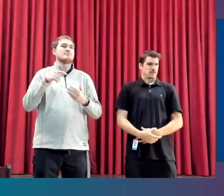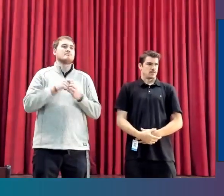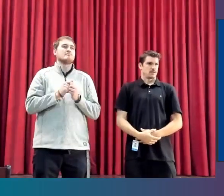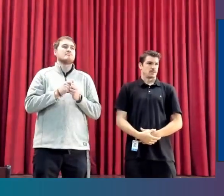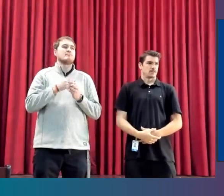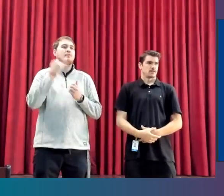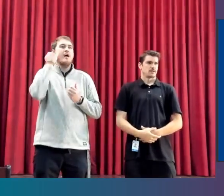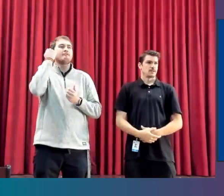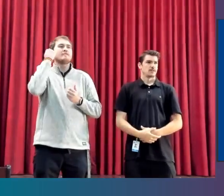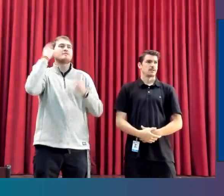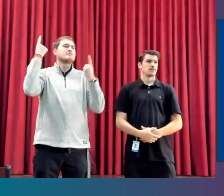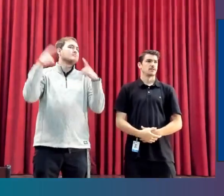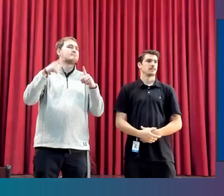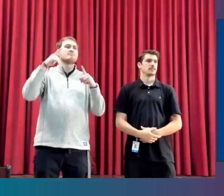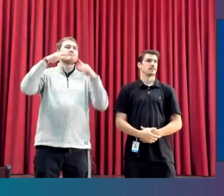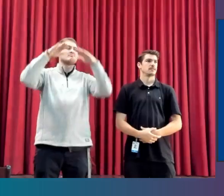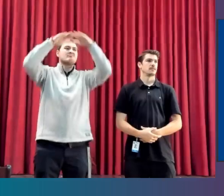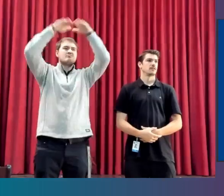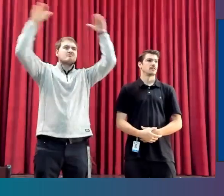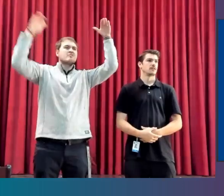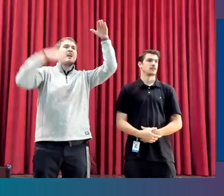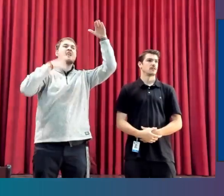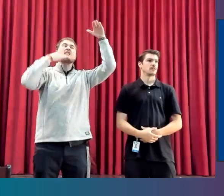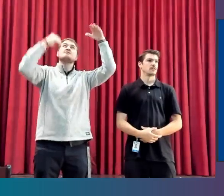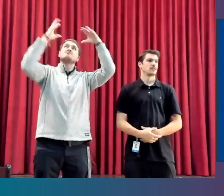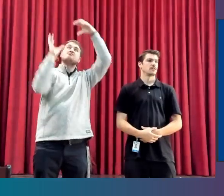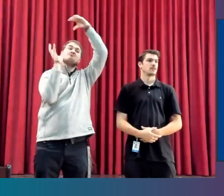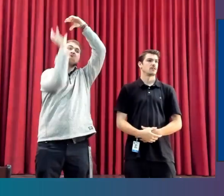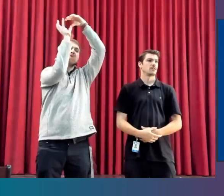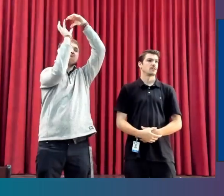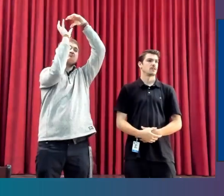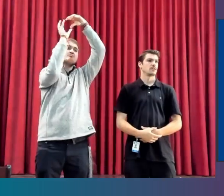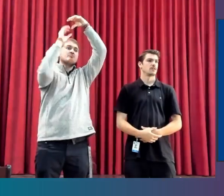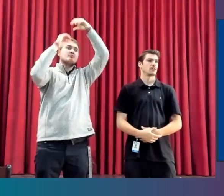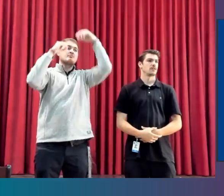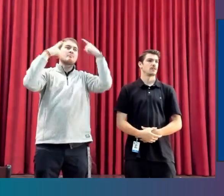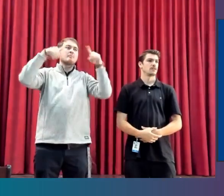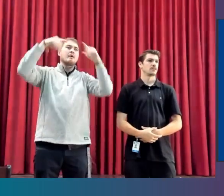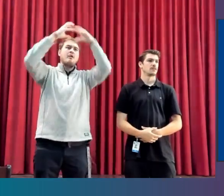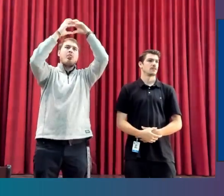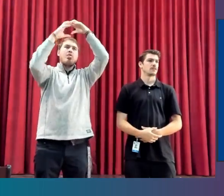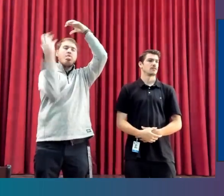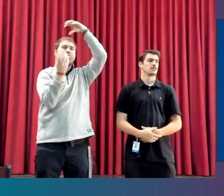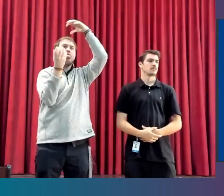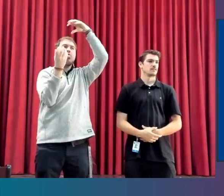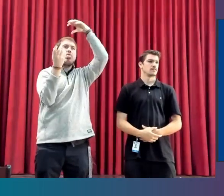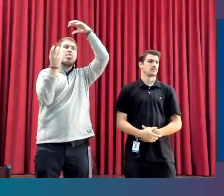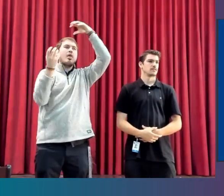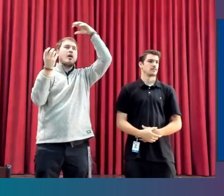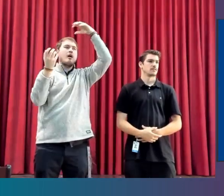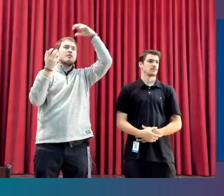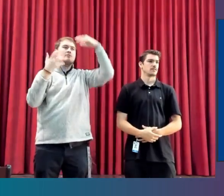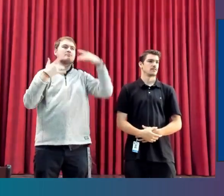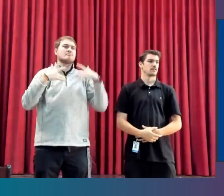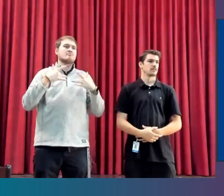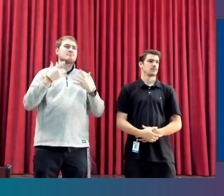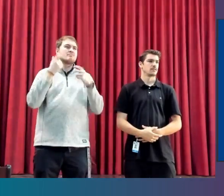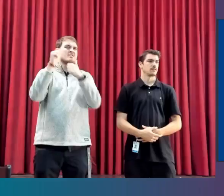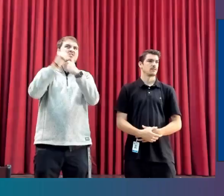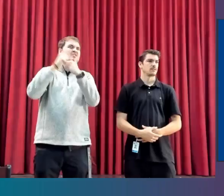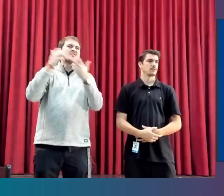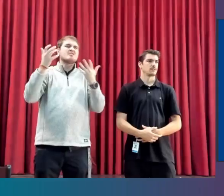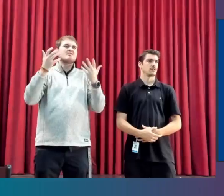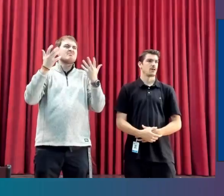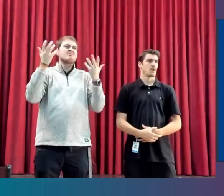So I have a question for you. So if it happened that we had some lights in the roof and perhaps they kind of